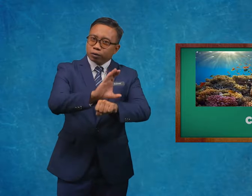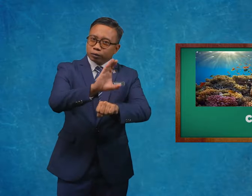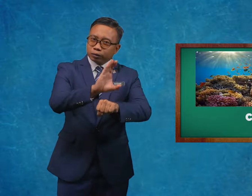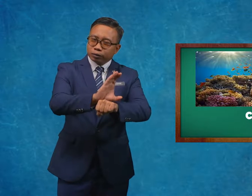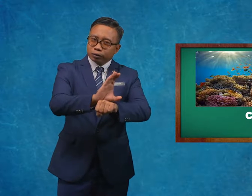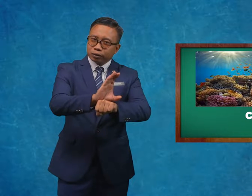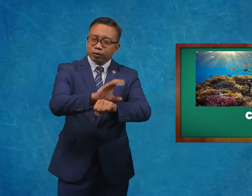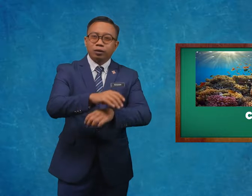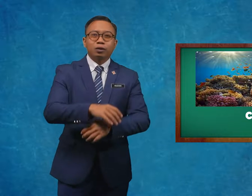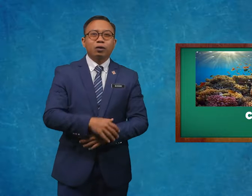Coral.